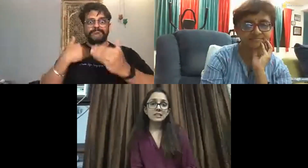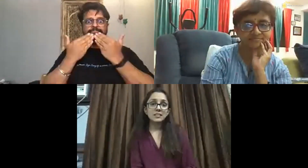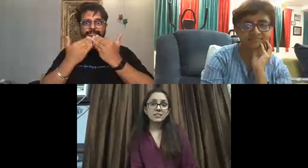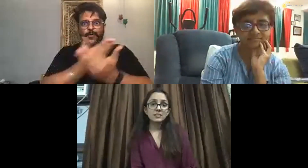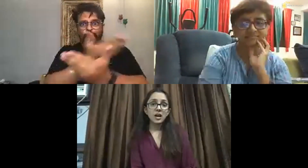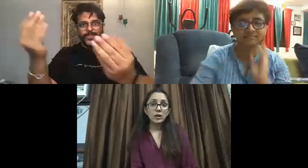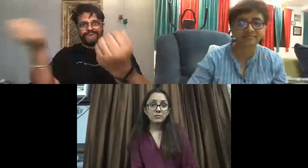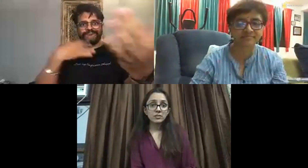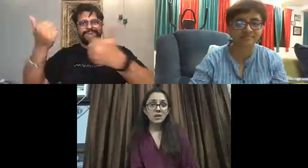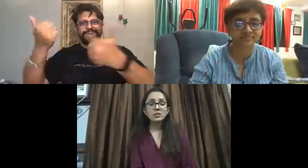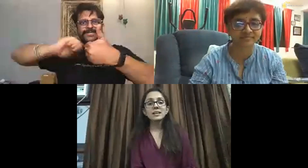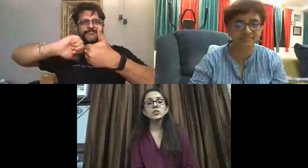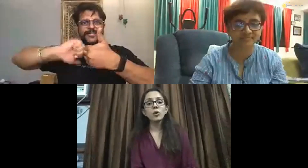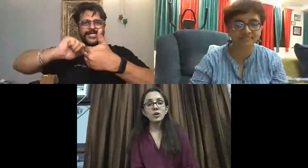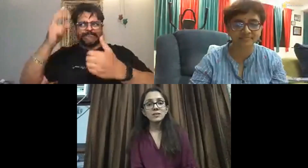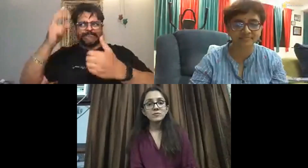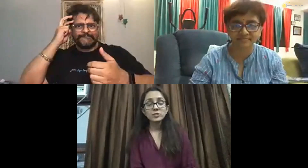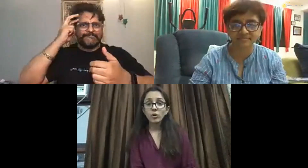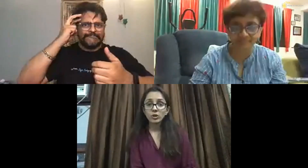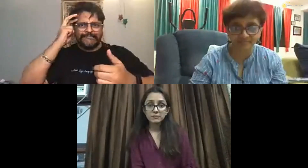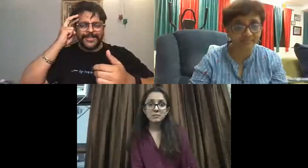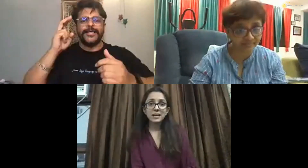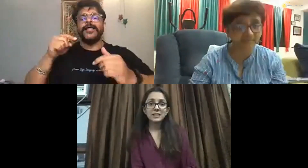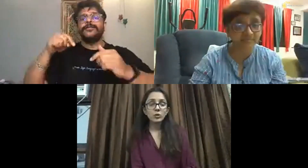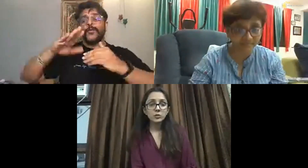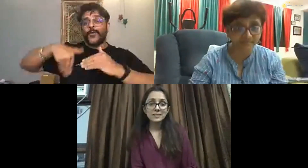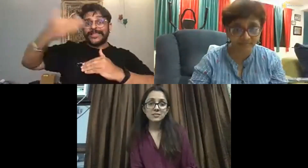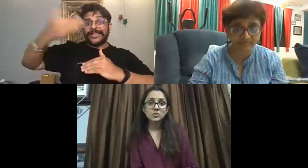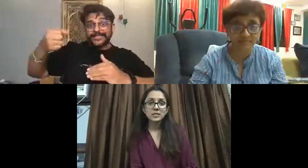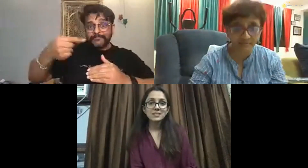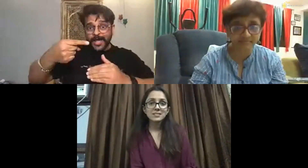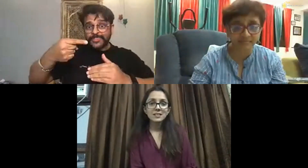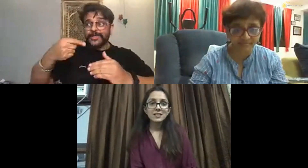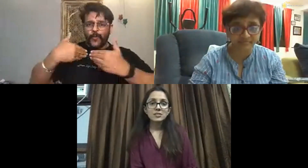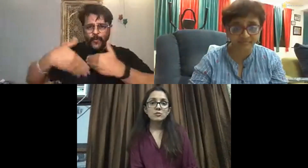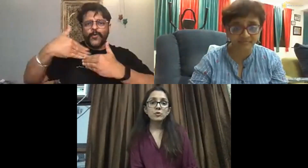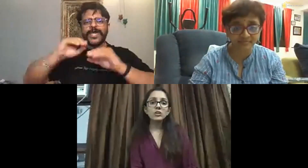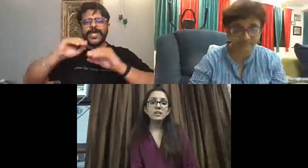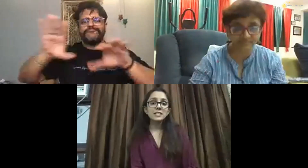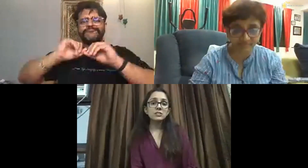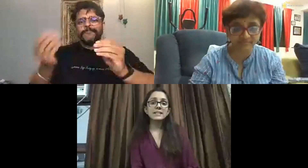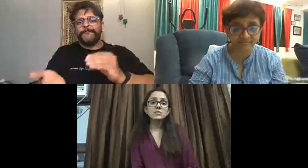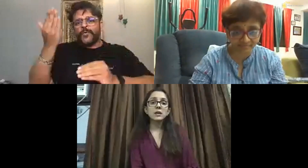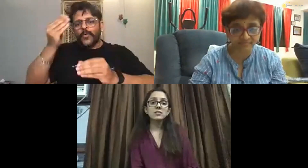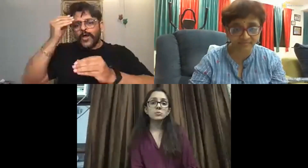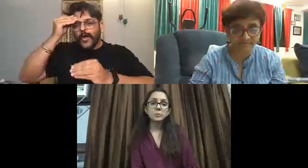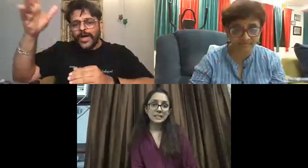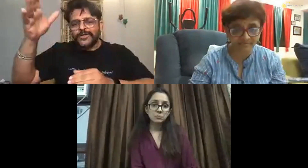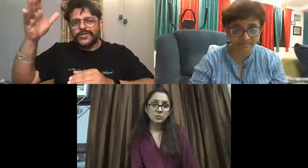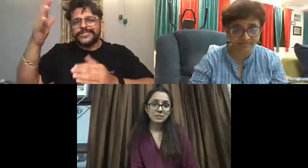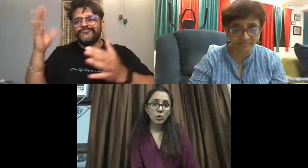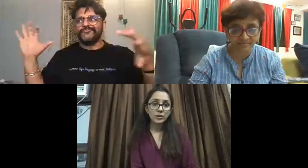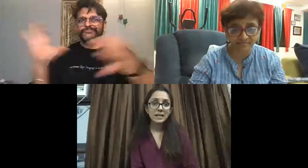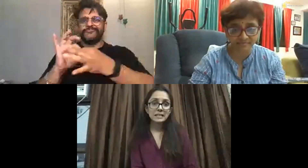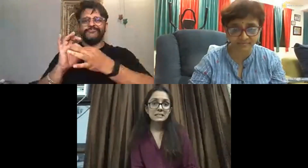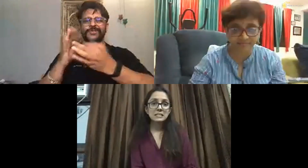It's not clear. However, I want to thank you all for all the feedback, all the questions you raised. So as for the next month, we will keep